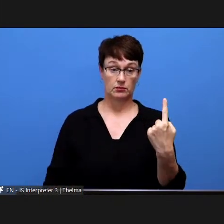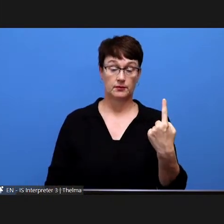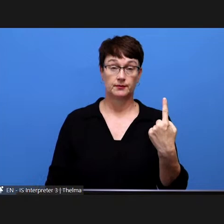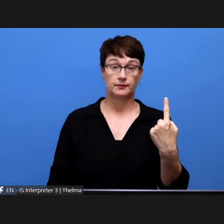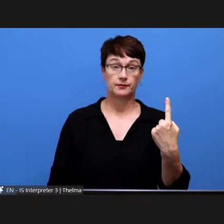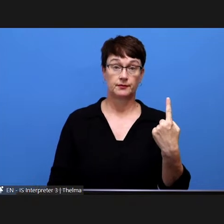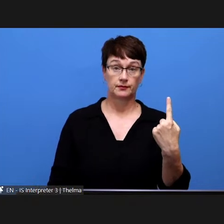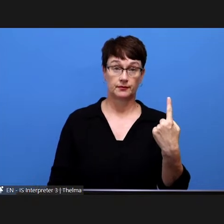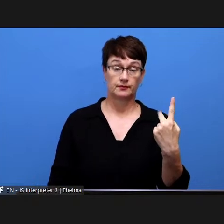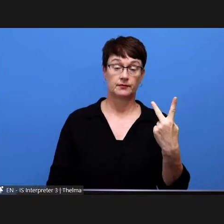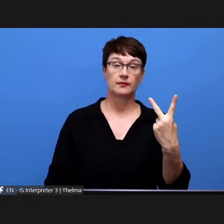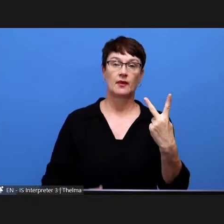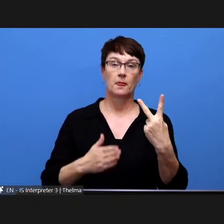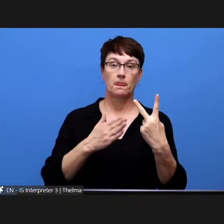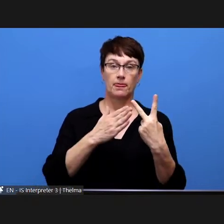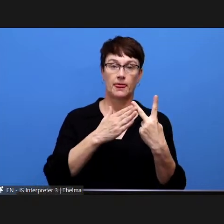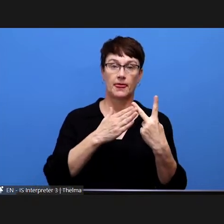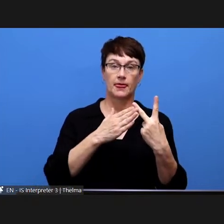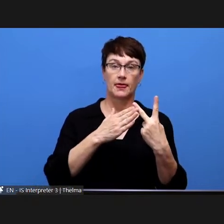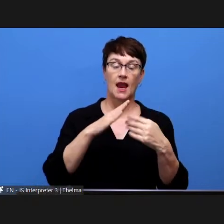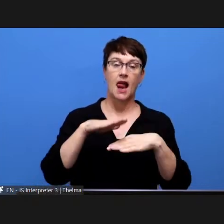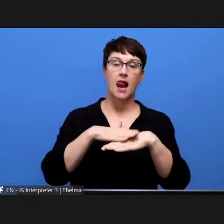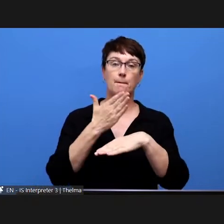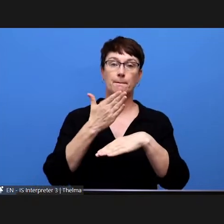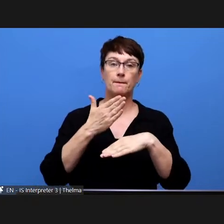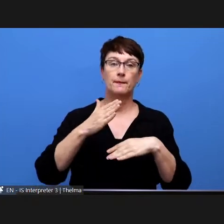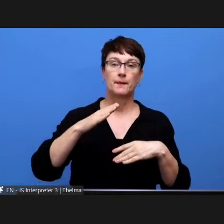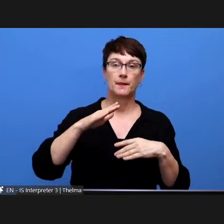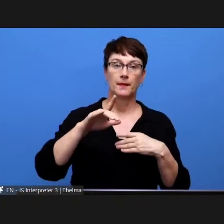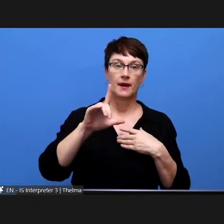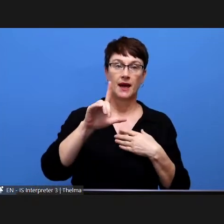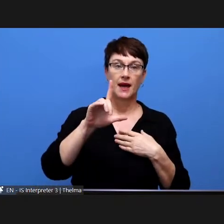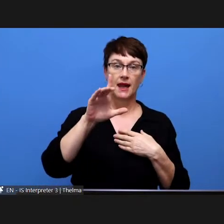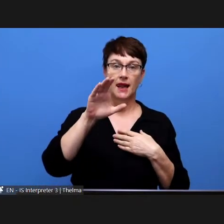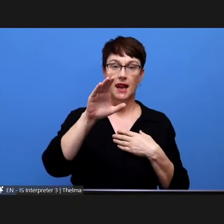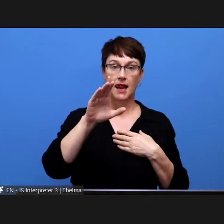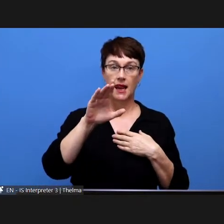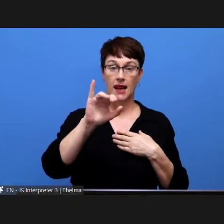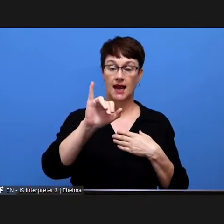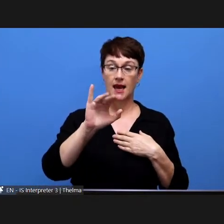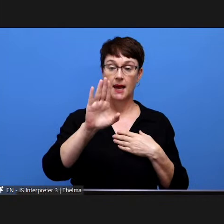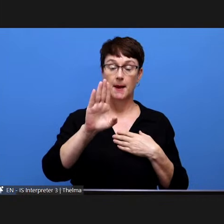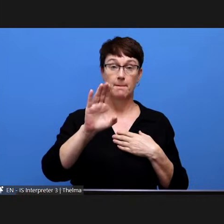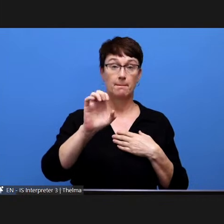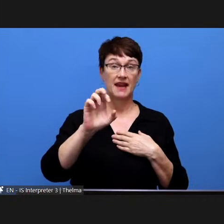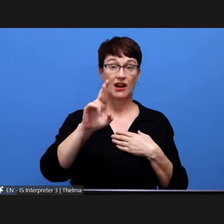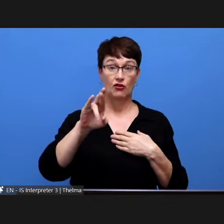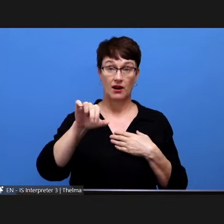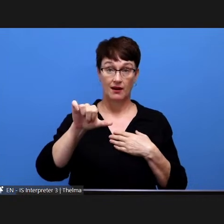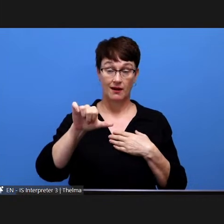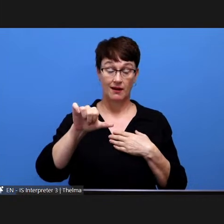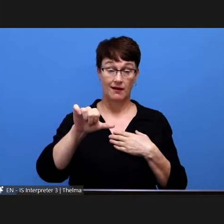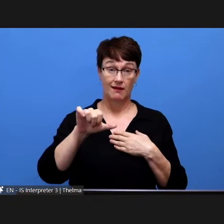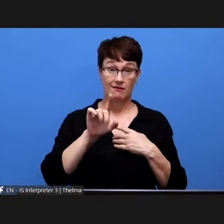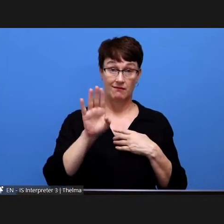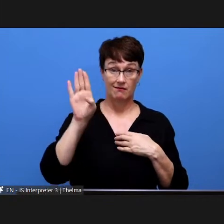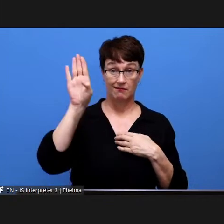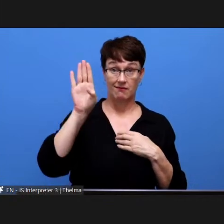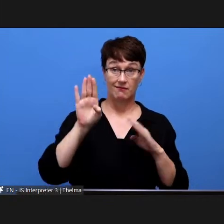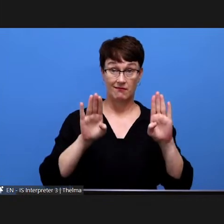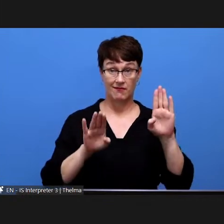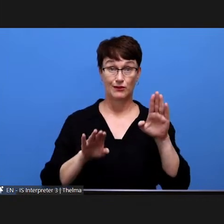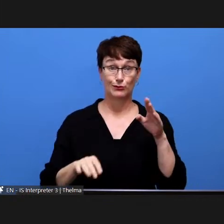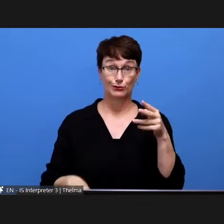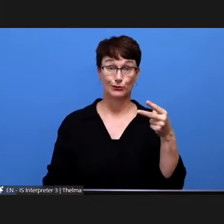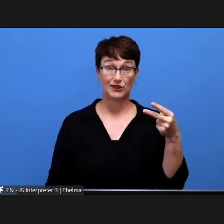and we have one hand over there. But we want to hear from women as well. Huh? Thank you very much, Morocco. Yeah. Okay, we'll get